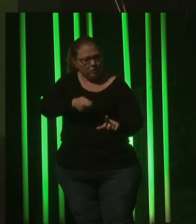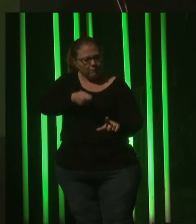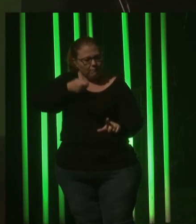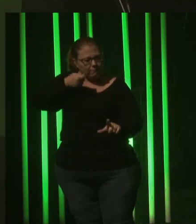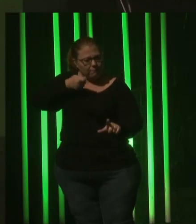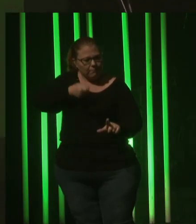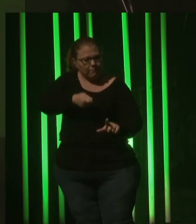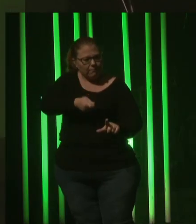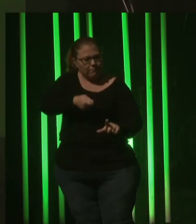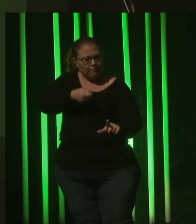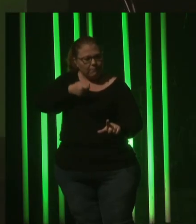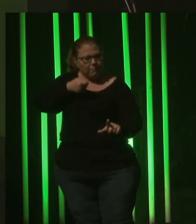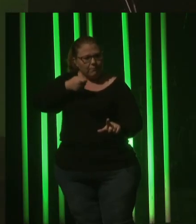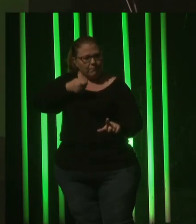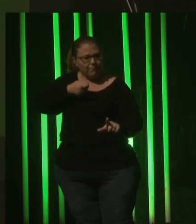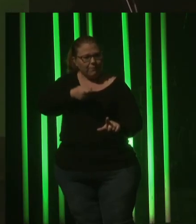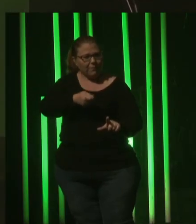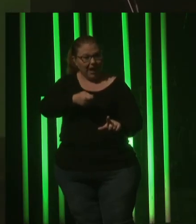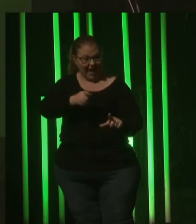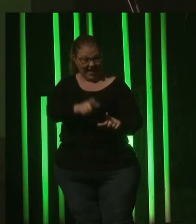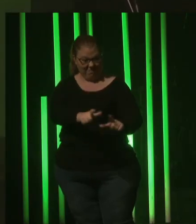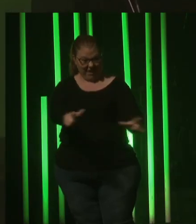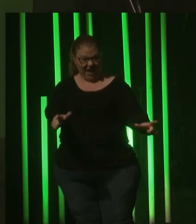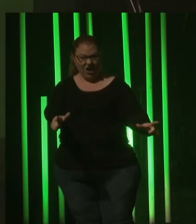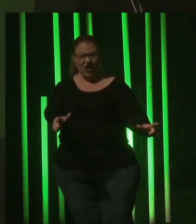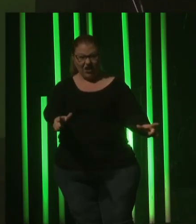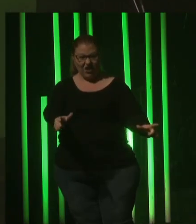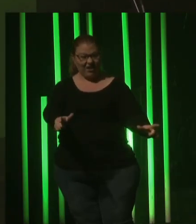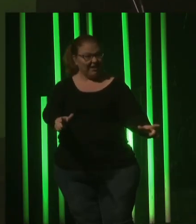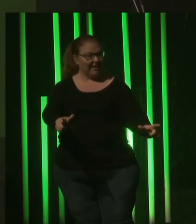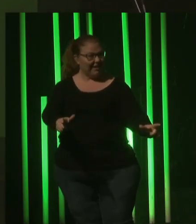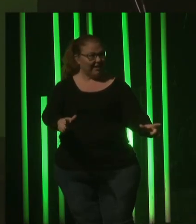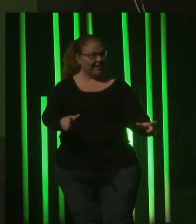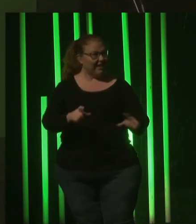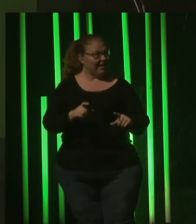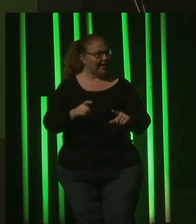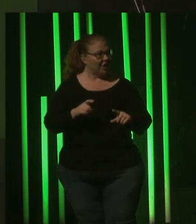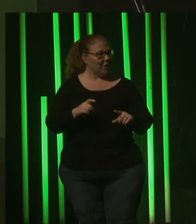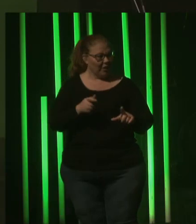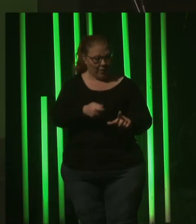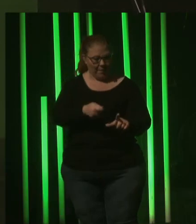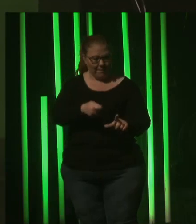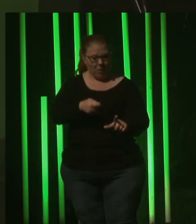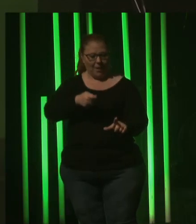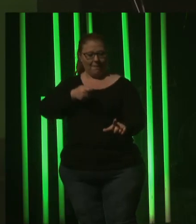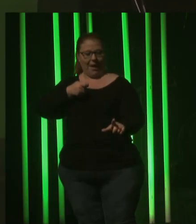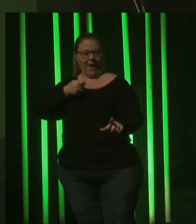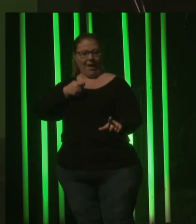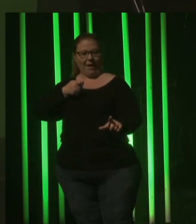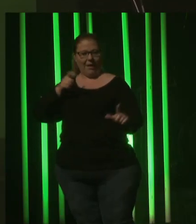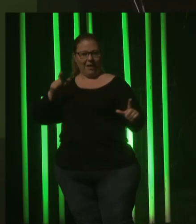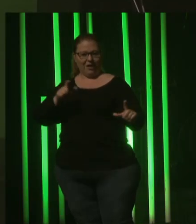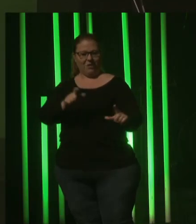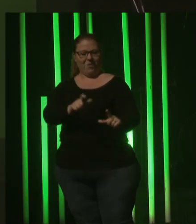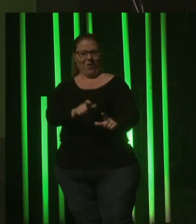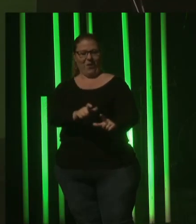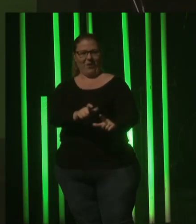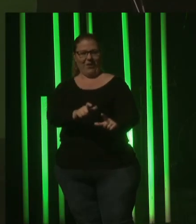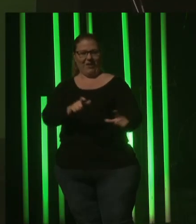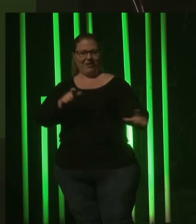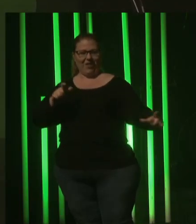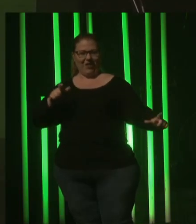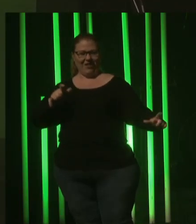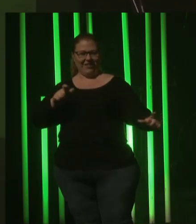glass over an object? Yeah, you got it. And as you pull it back, guess what happens to it? It gets